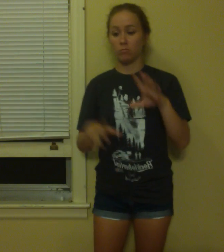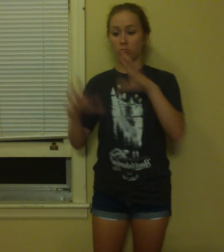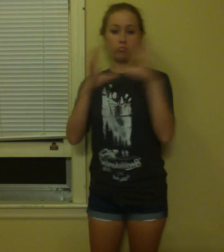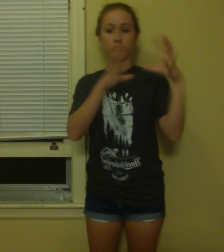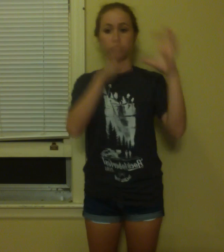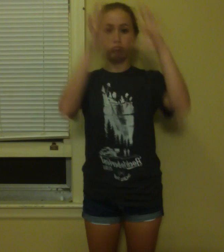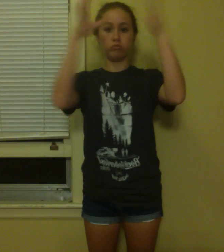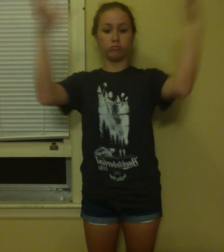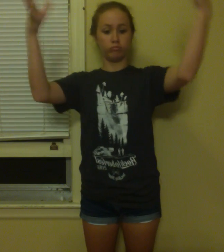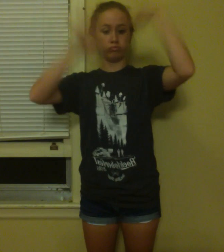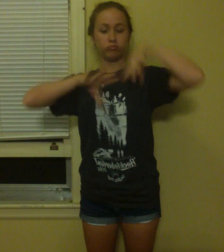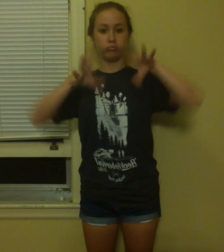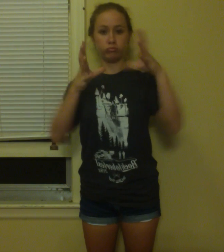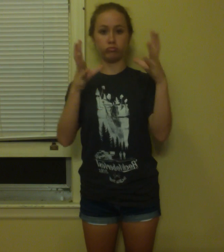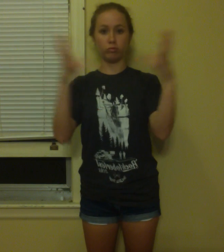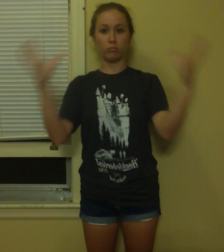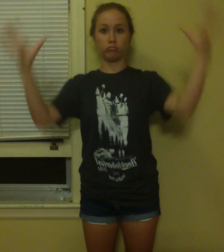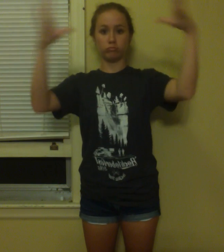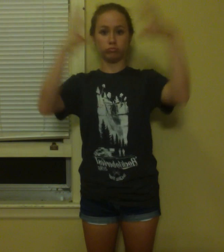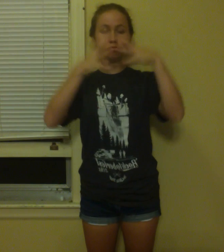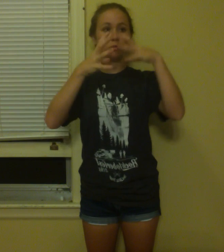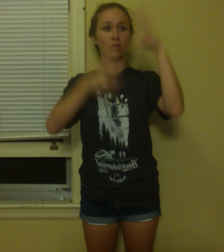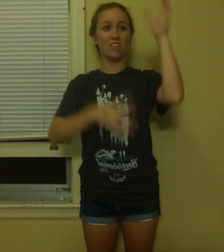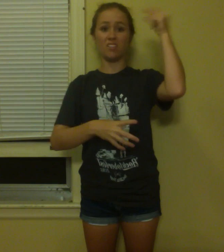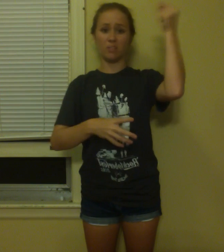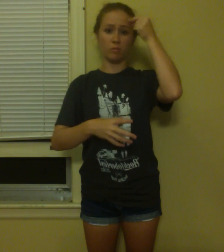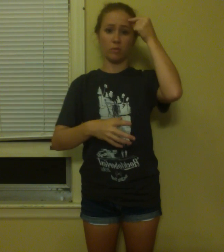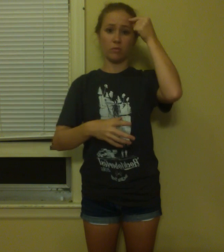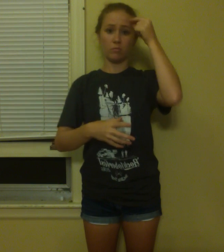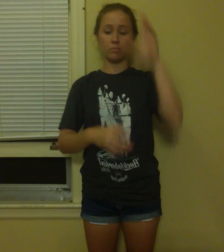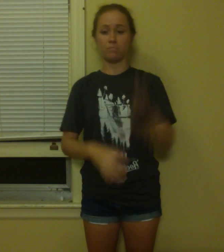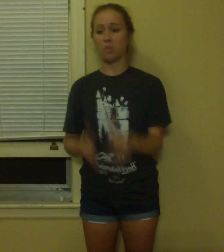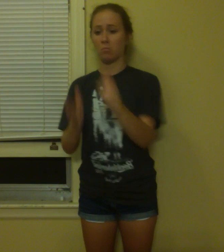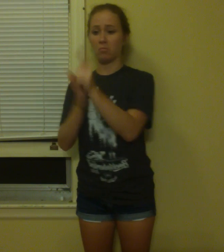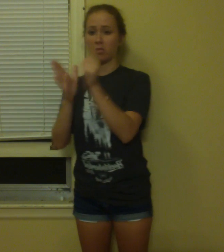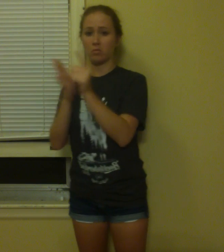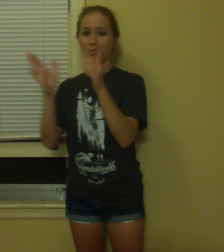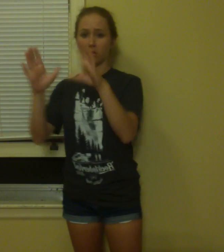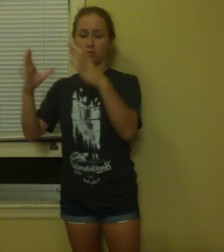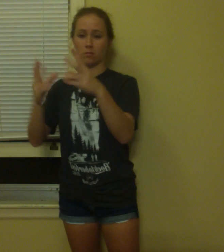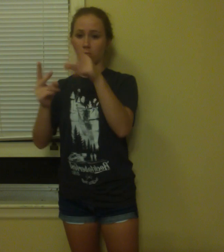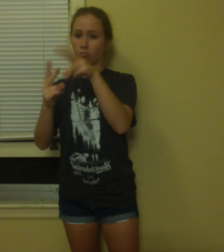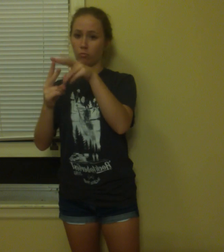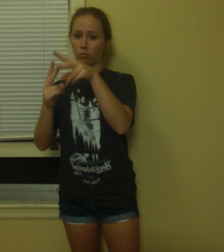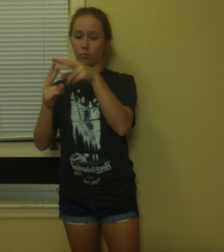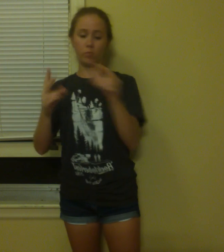Senate. Executive branch, which is the President. And the judicial branch, which is the Supreme Court. In our next section, we'll take a look and see how